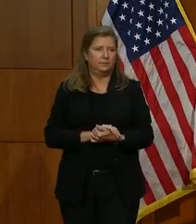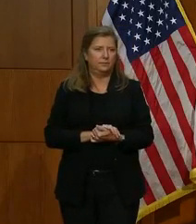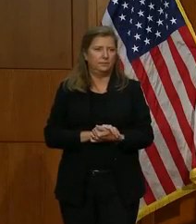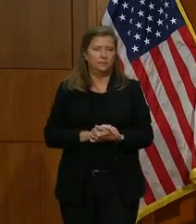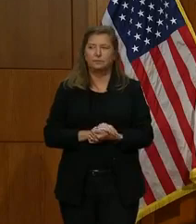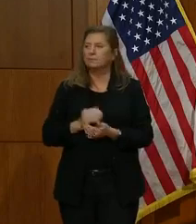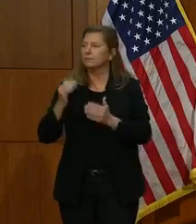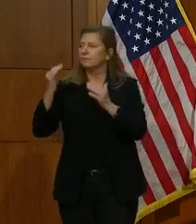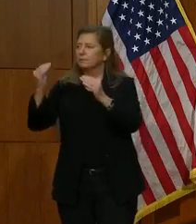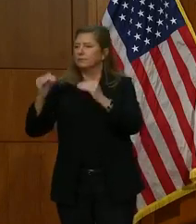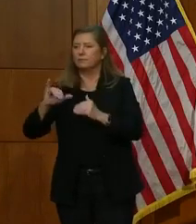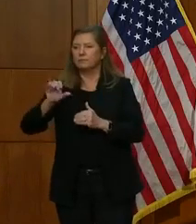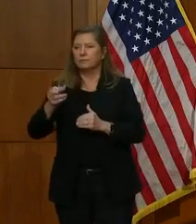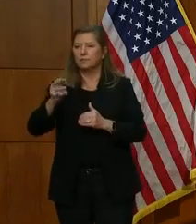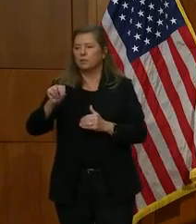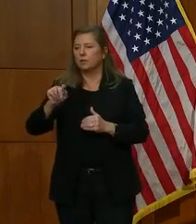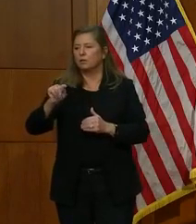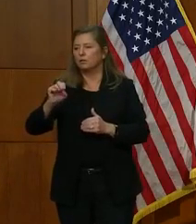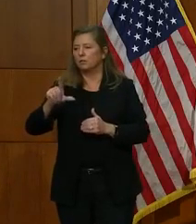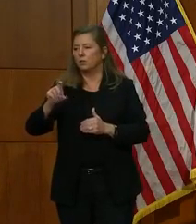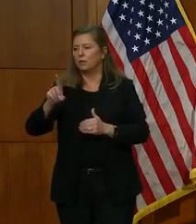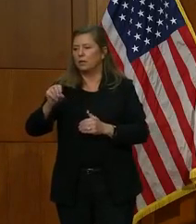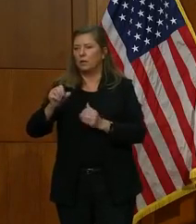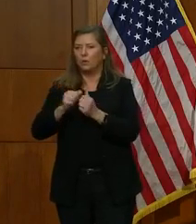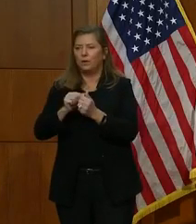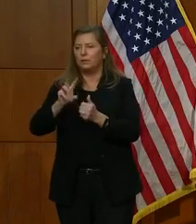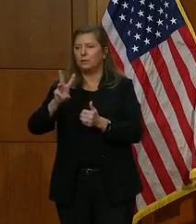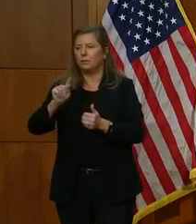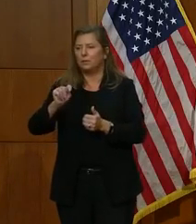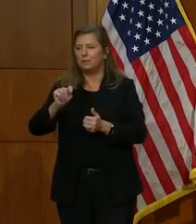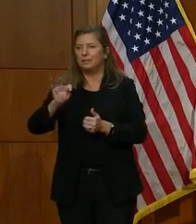John Wheel with WVTF Radio.